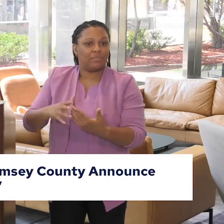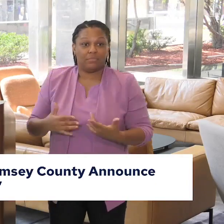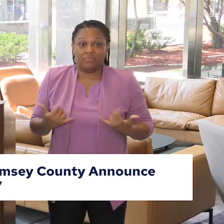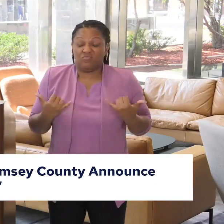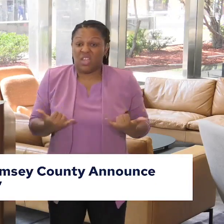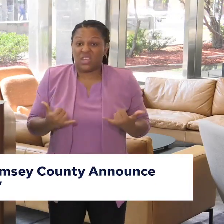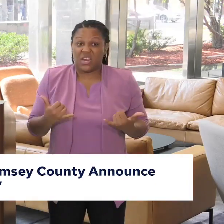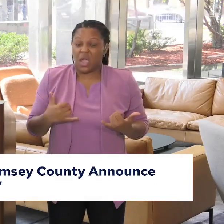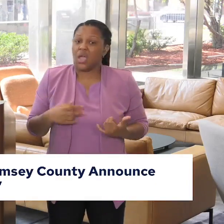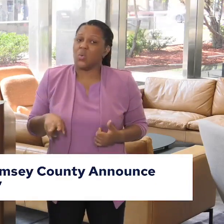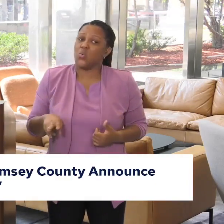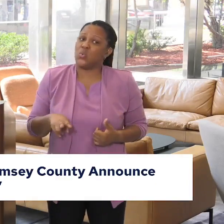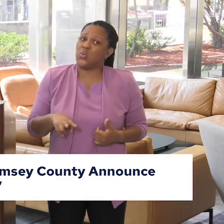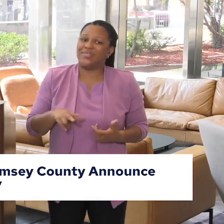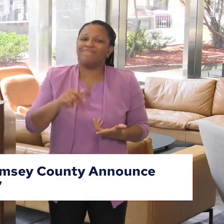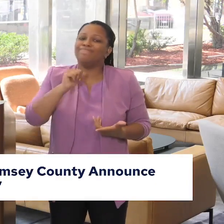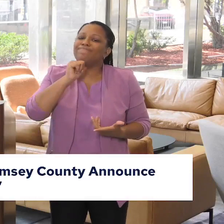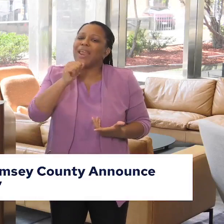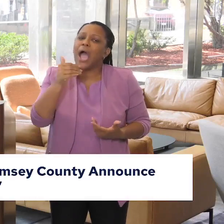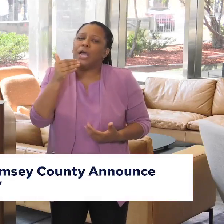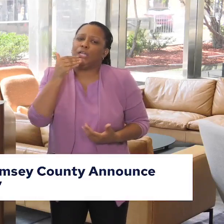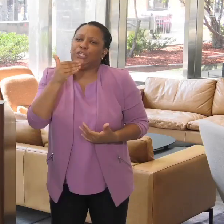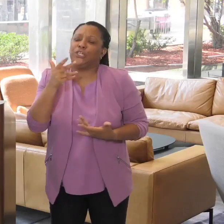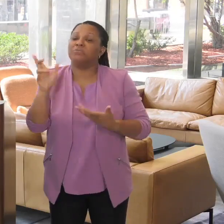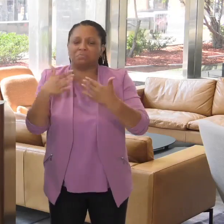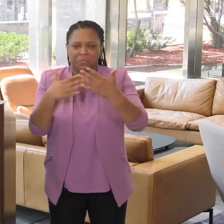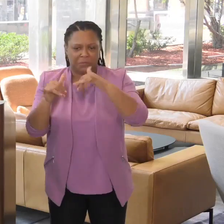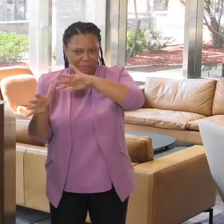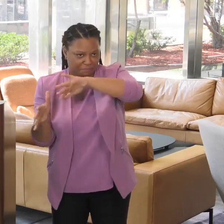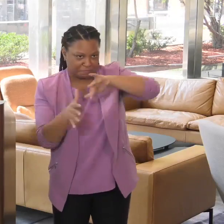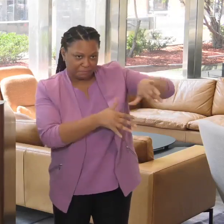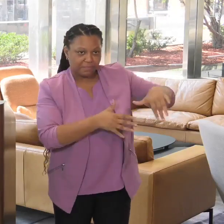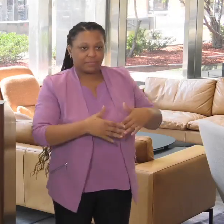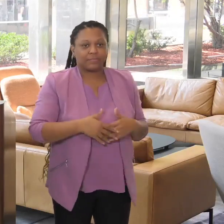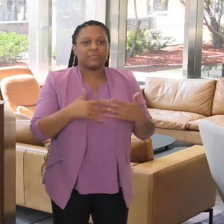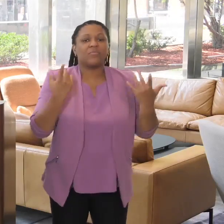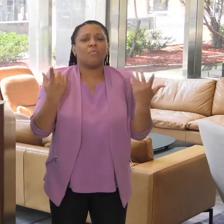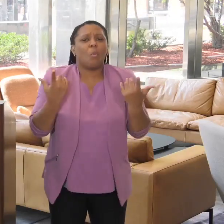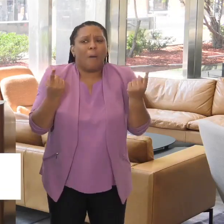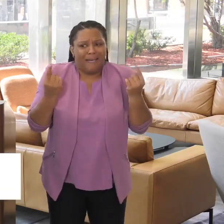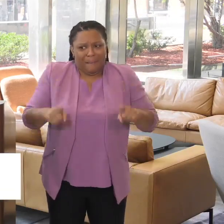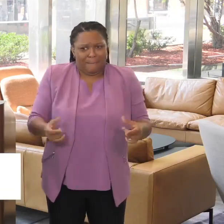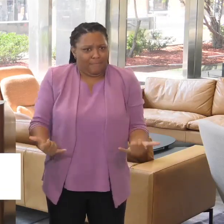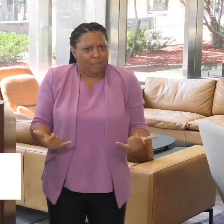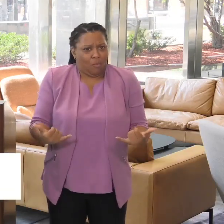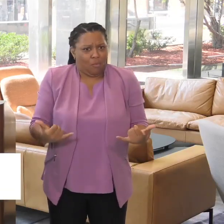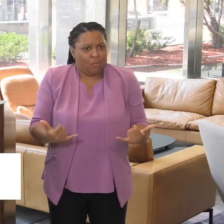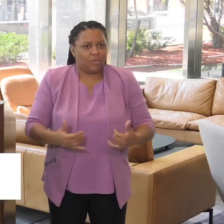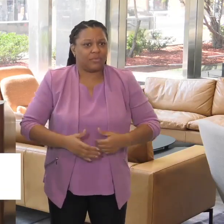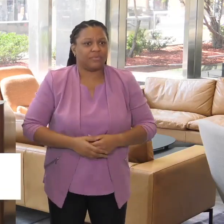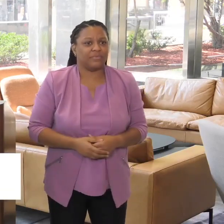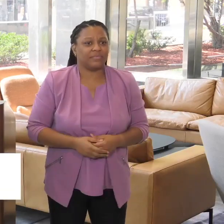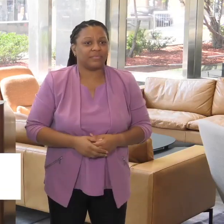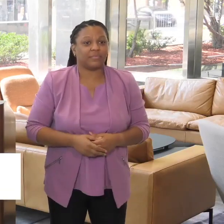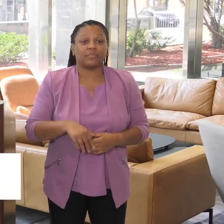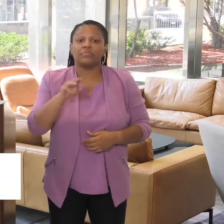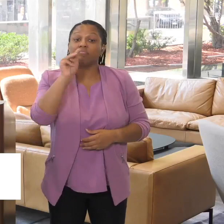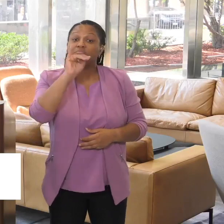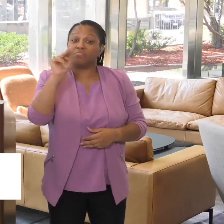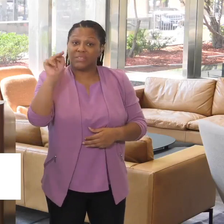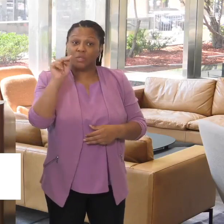But let's talk about the present. The present is Minnesota, has received